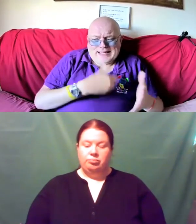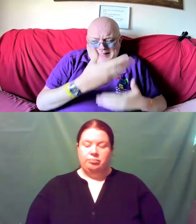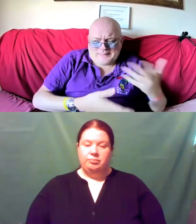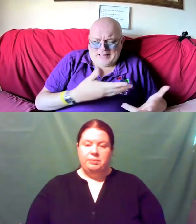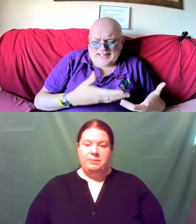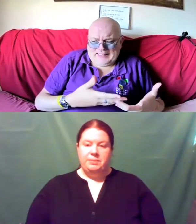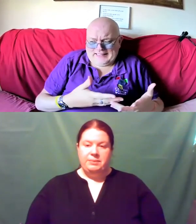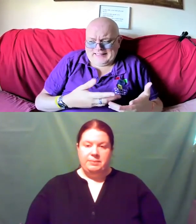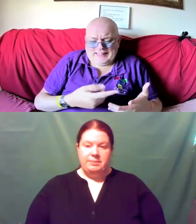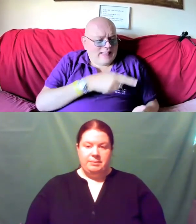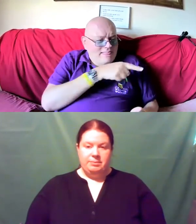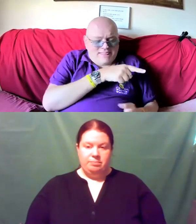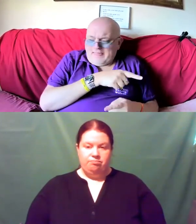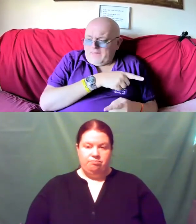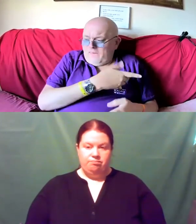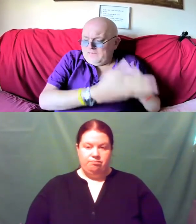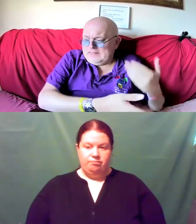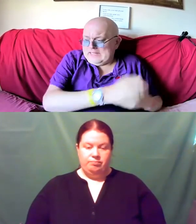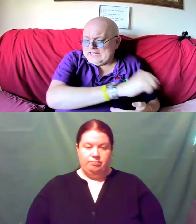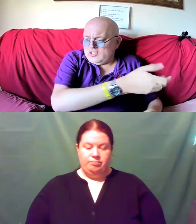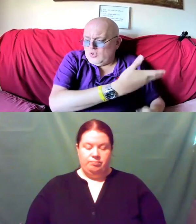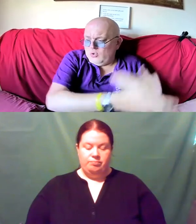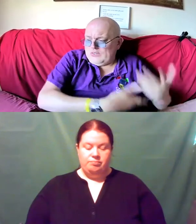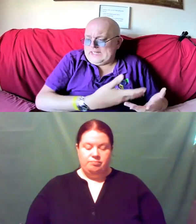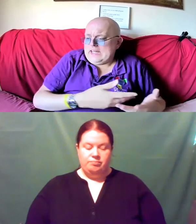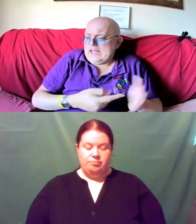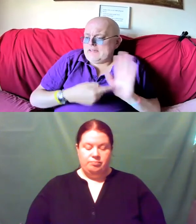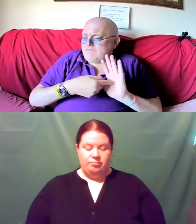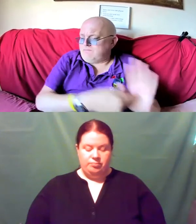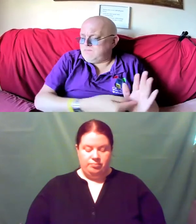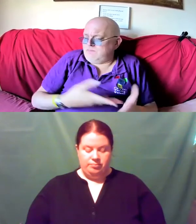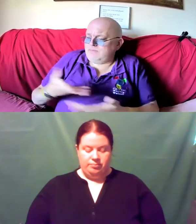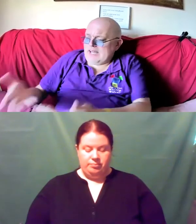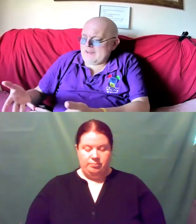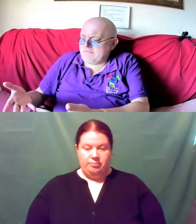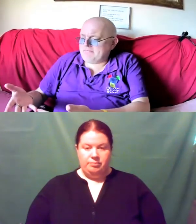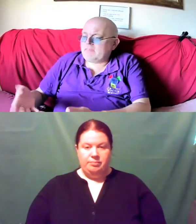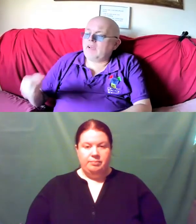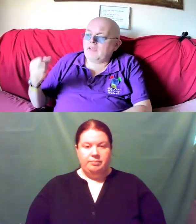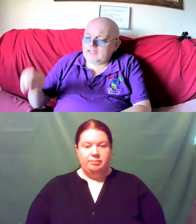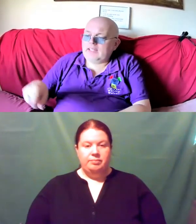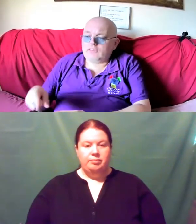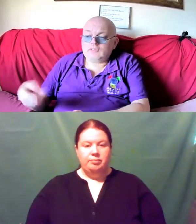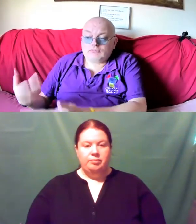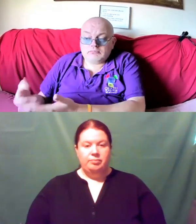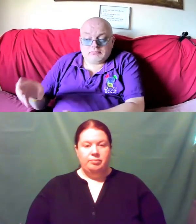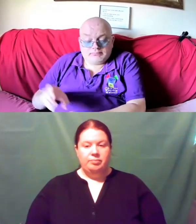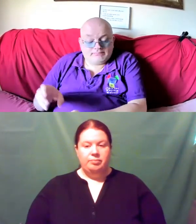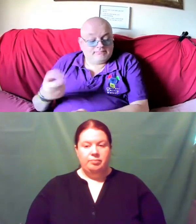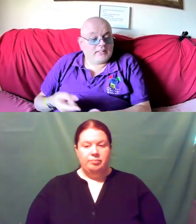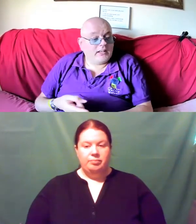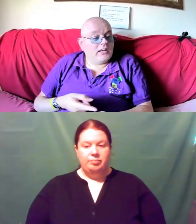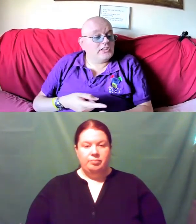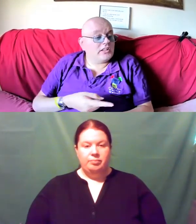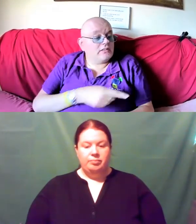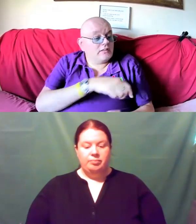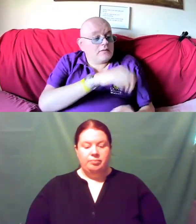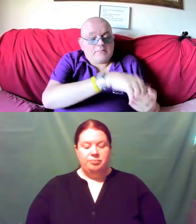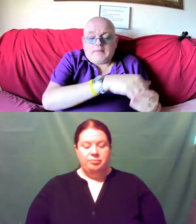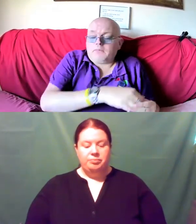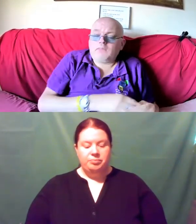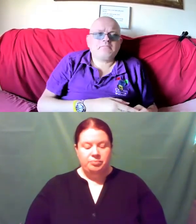So that, and the members have told us what it is they'd like to see. So they'd like to see training